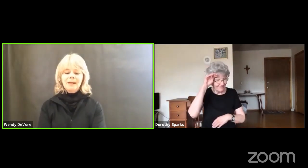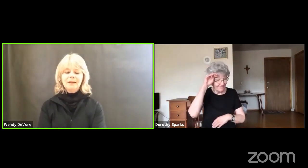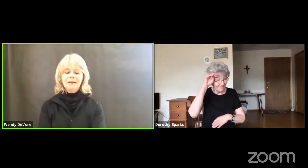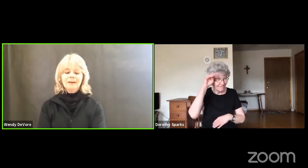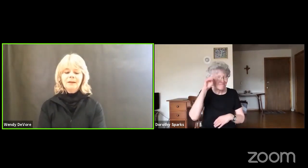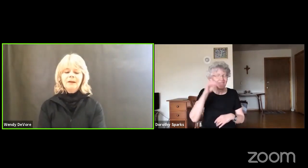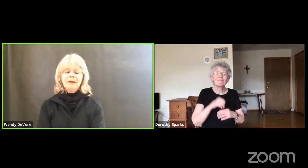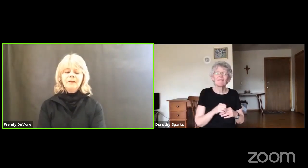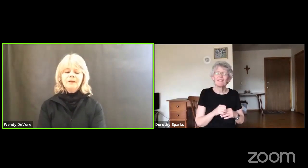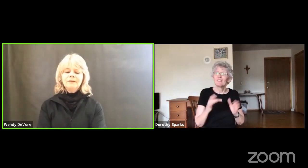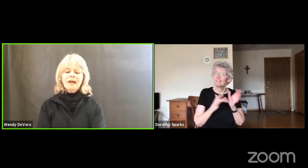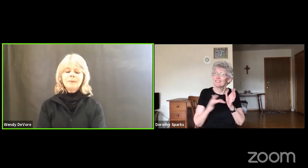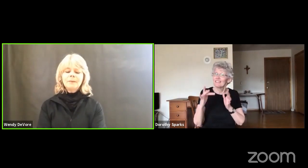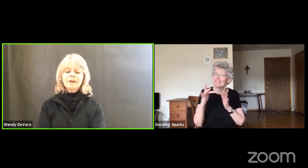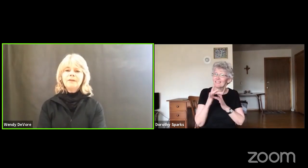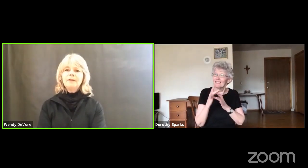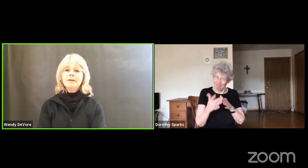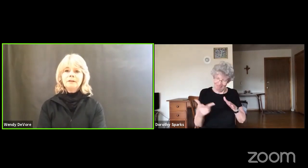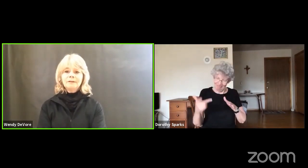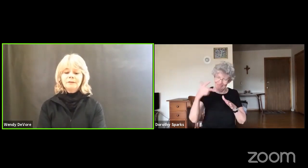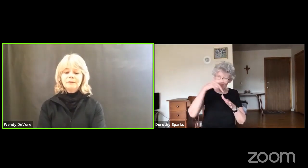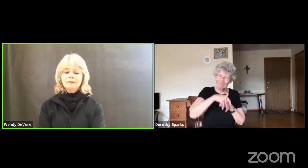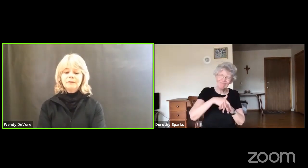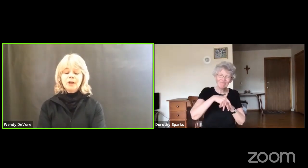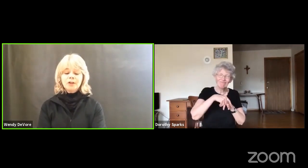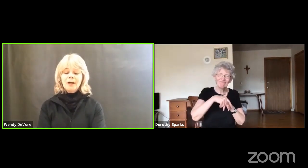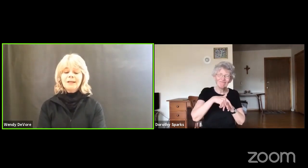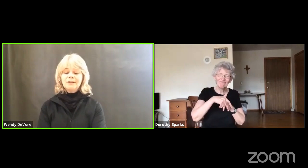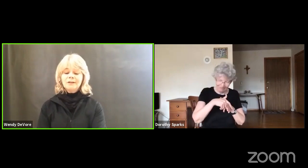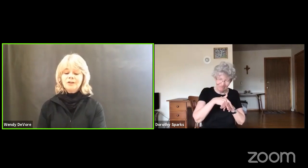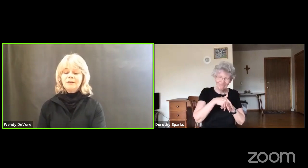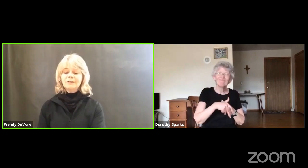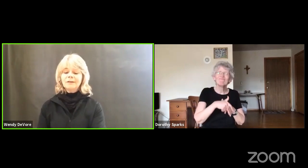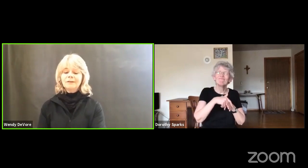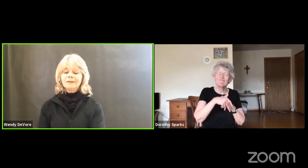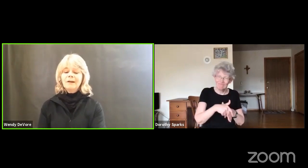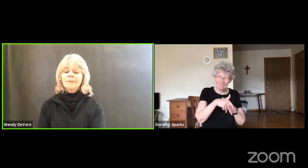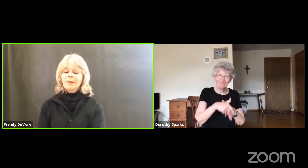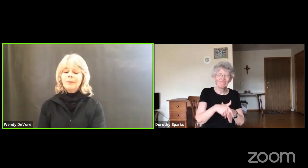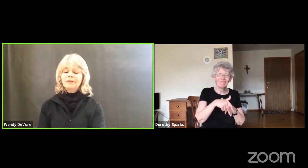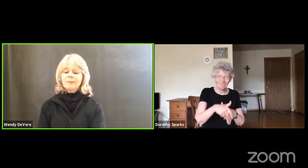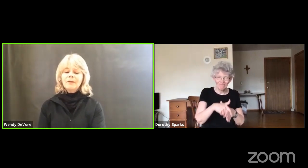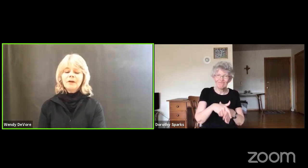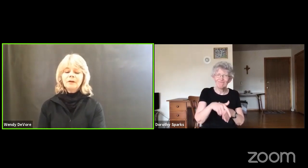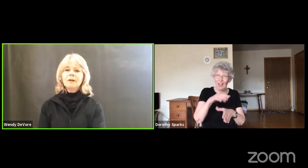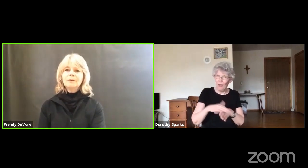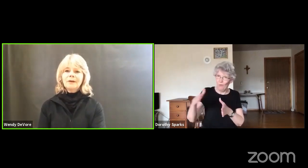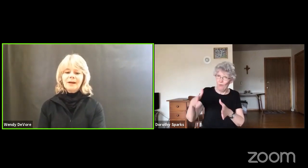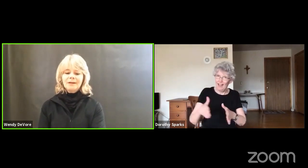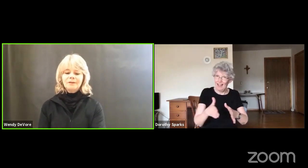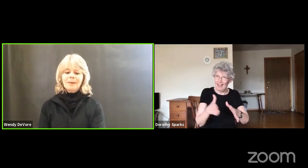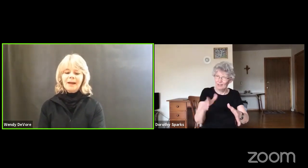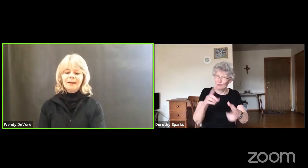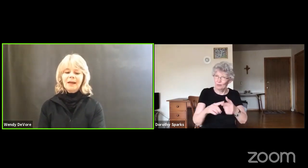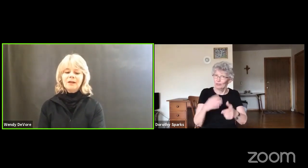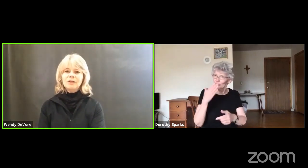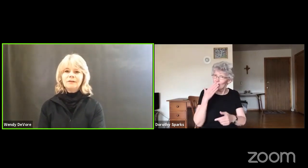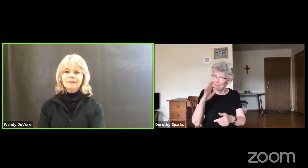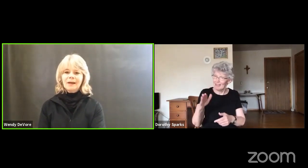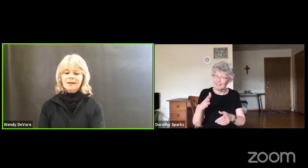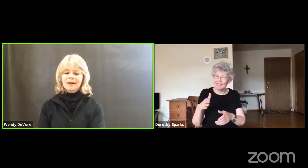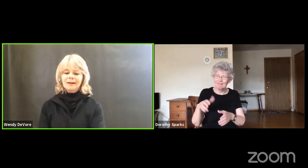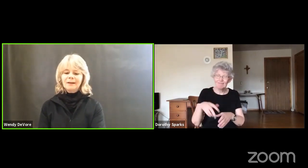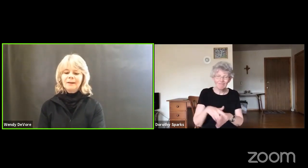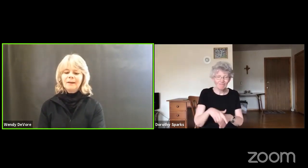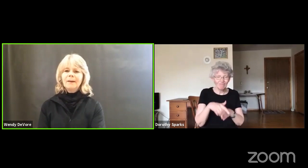him take it. The disciples led the donkey to Jesus. They put some of their clothes on its back, and